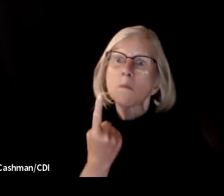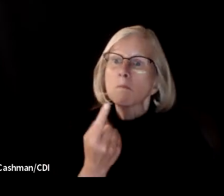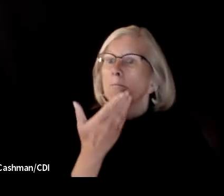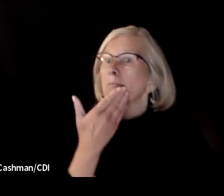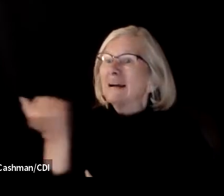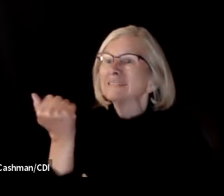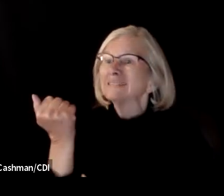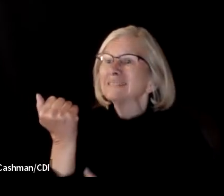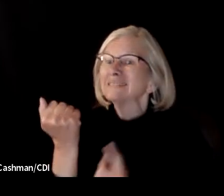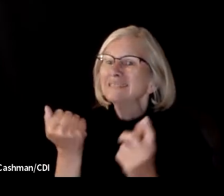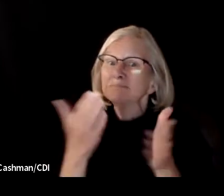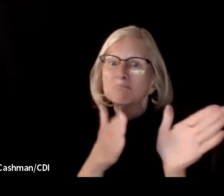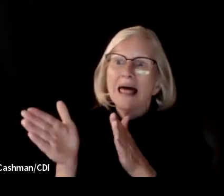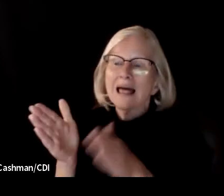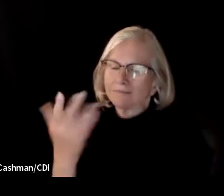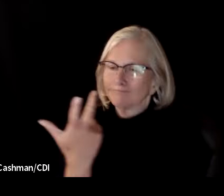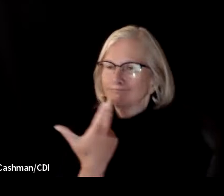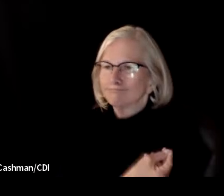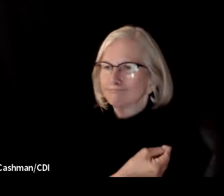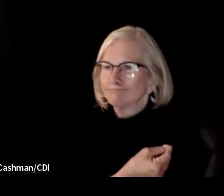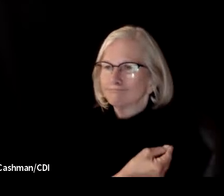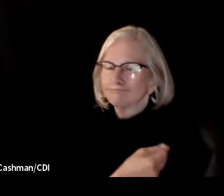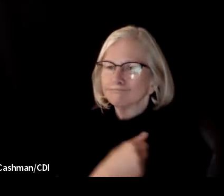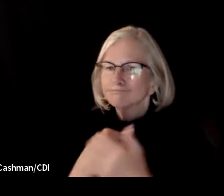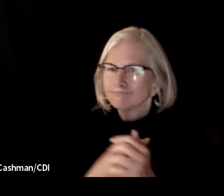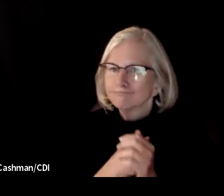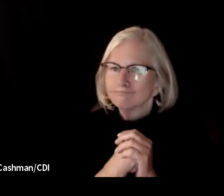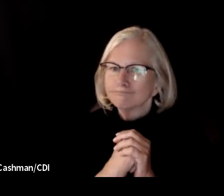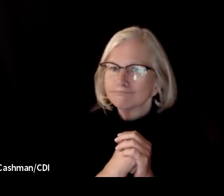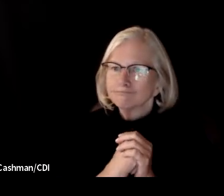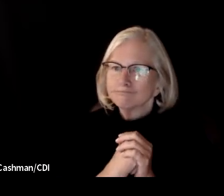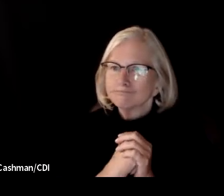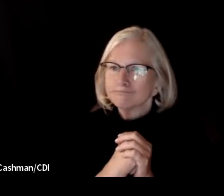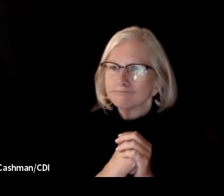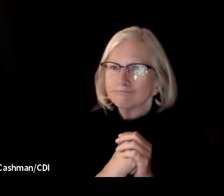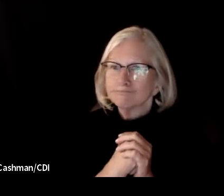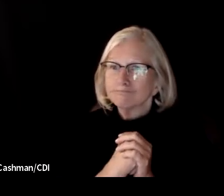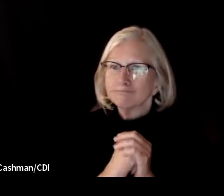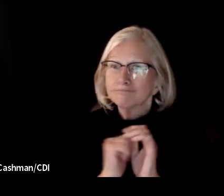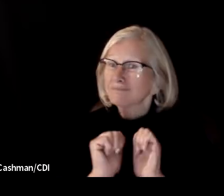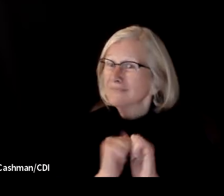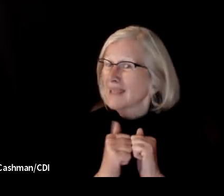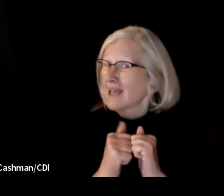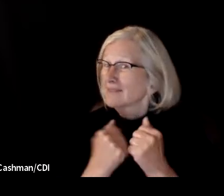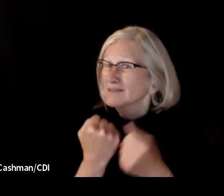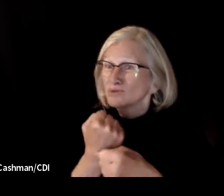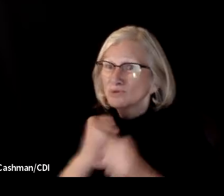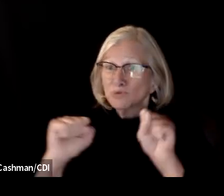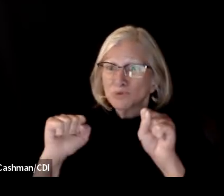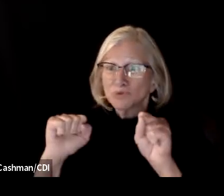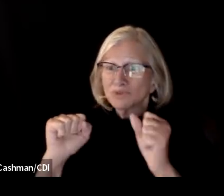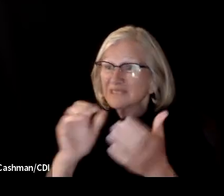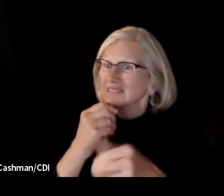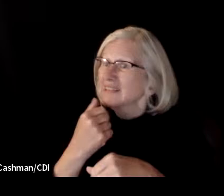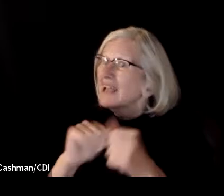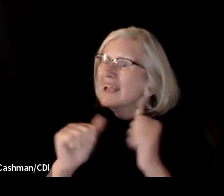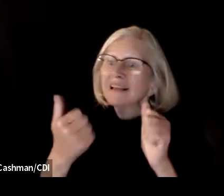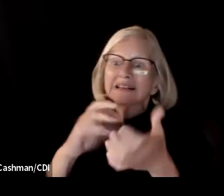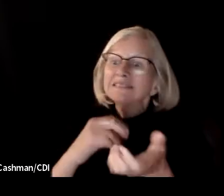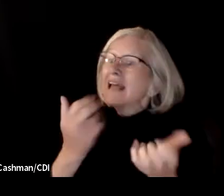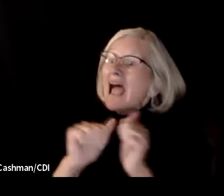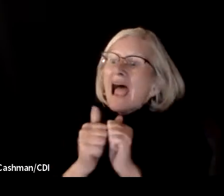safe schools coming school year is for as many people as possible to get vaccinated. And that's true